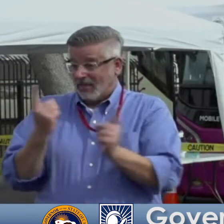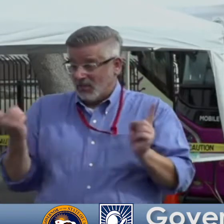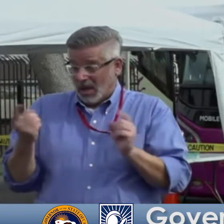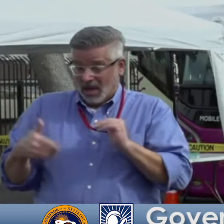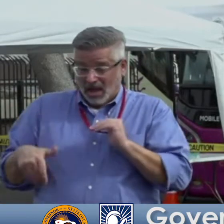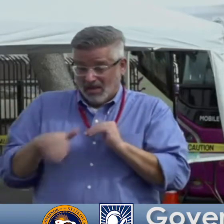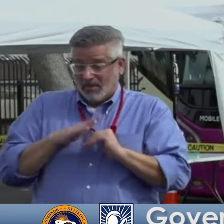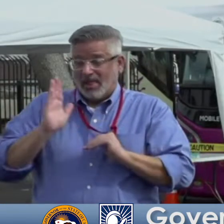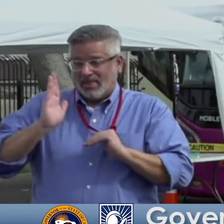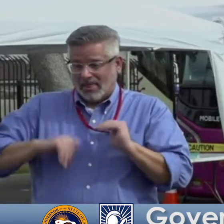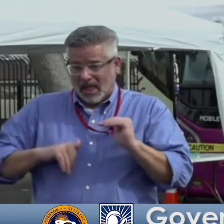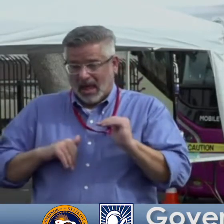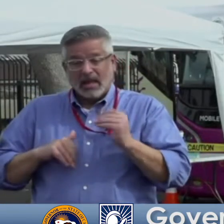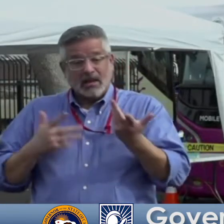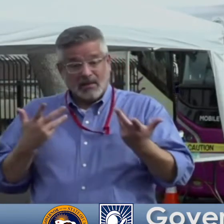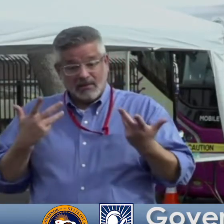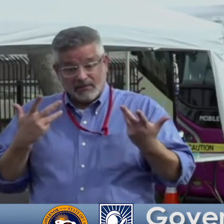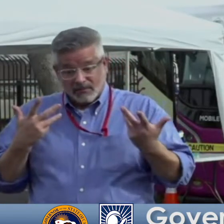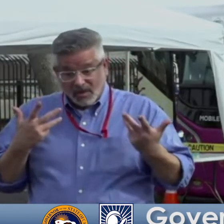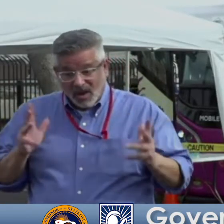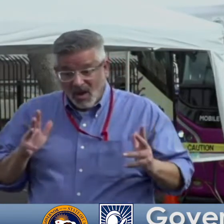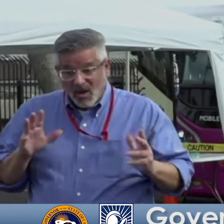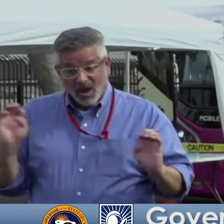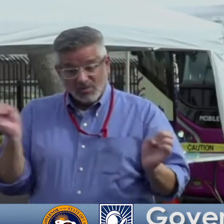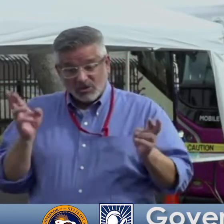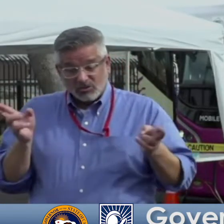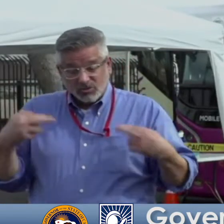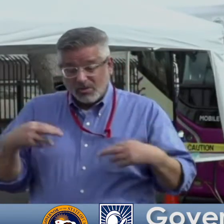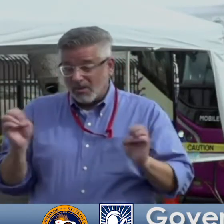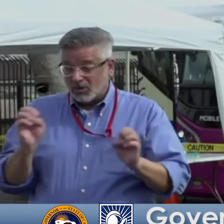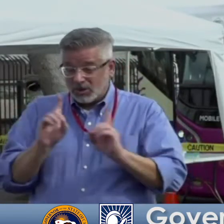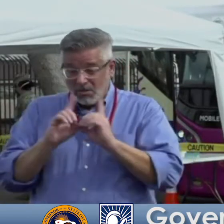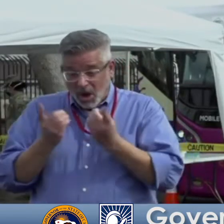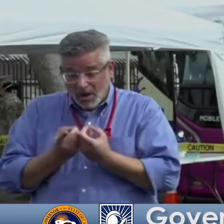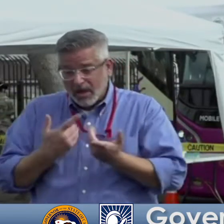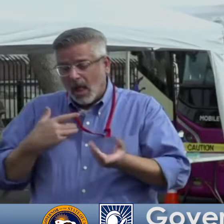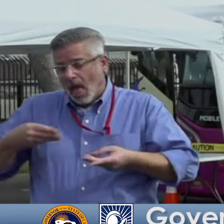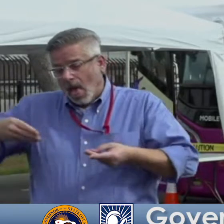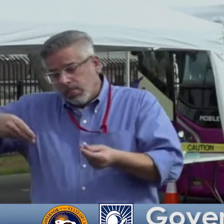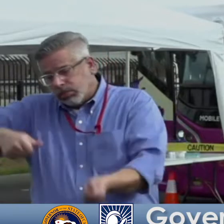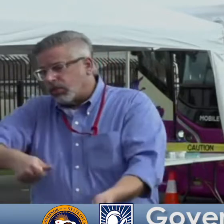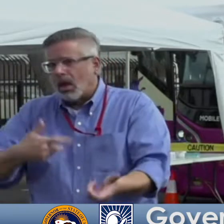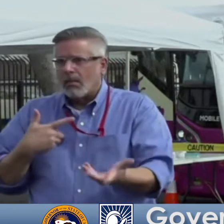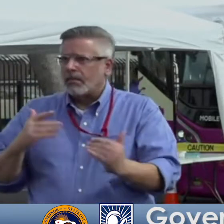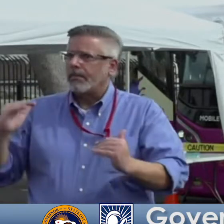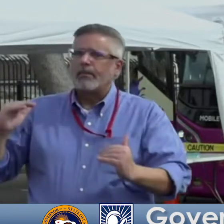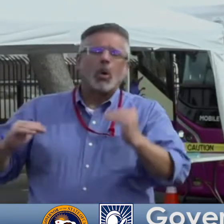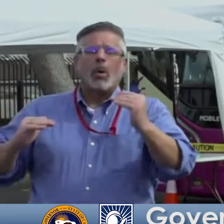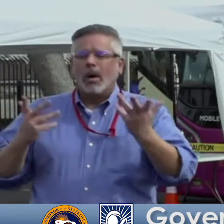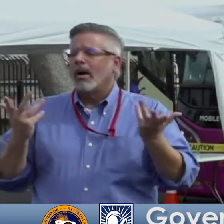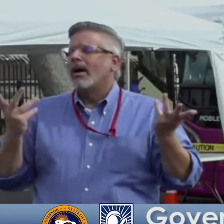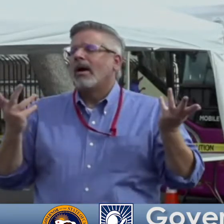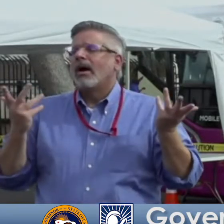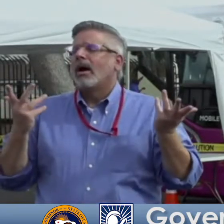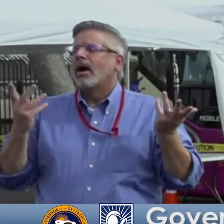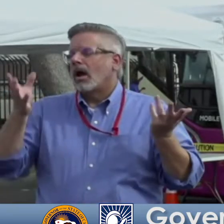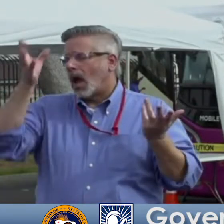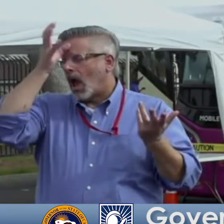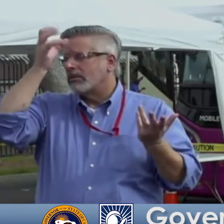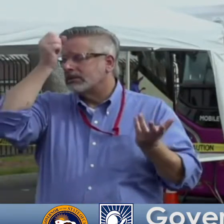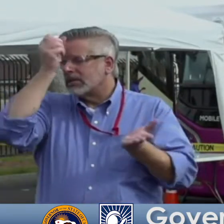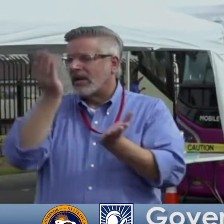covered than to cover them on the back end in the emergency rooms and the emergency departments. So we use common sense and